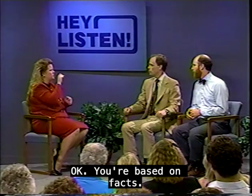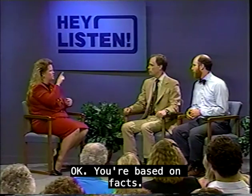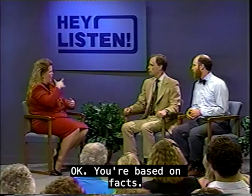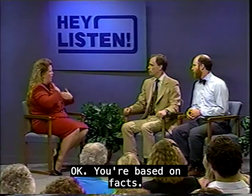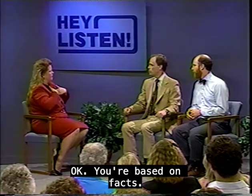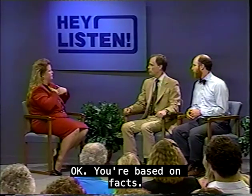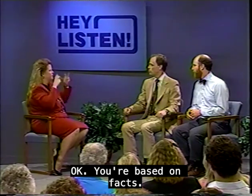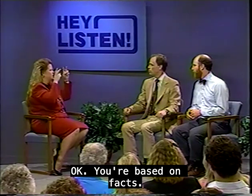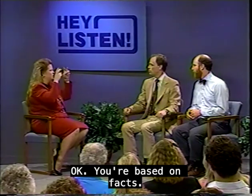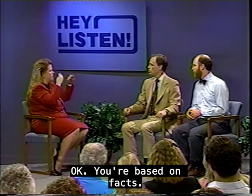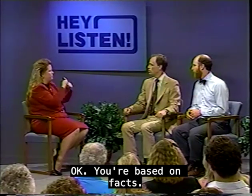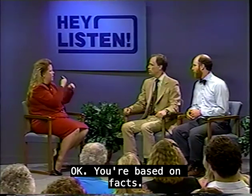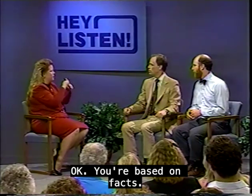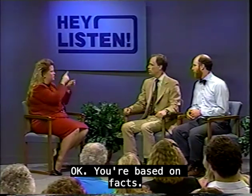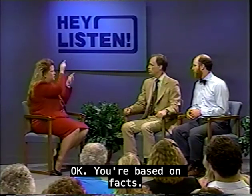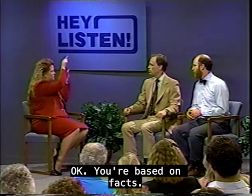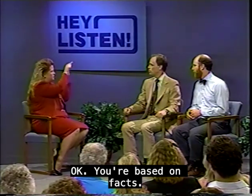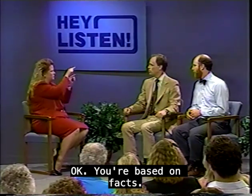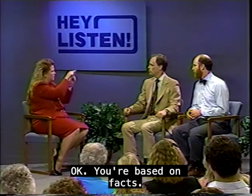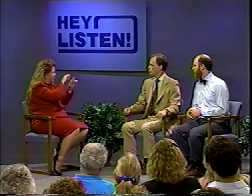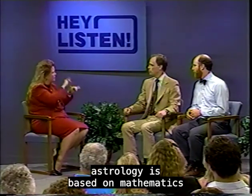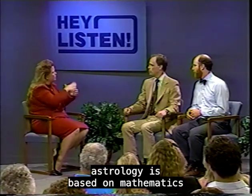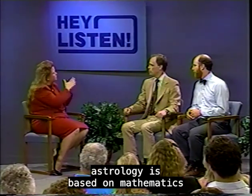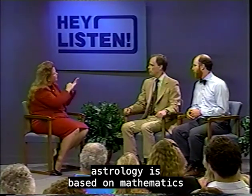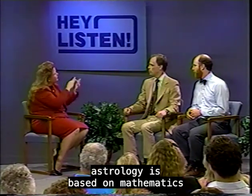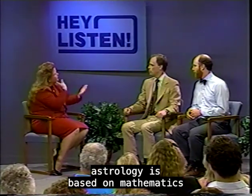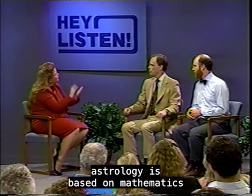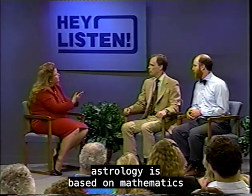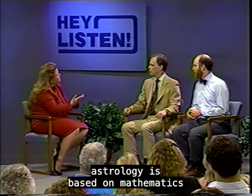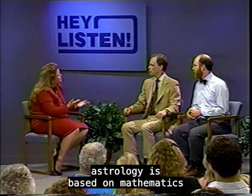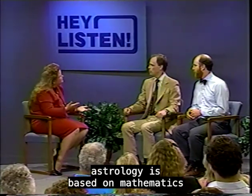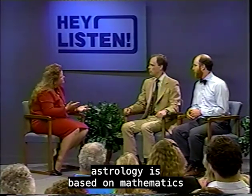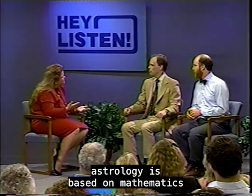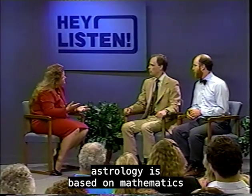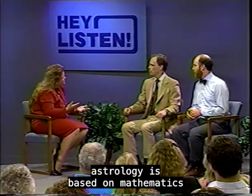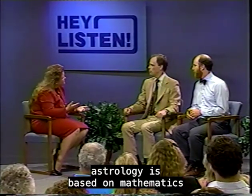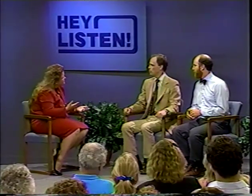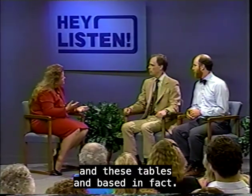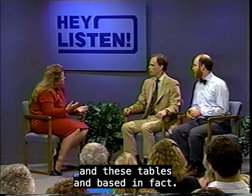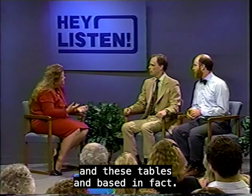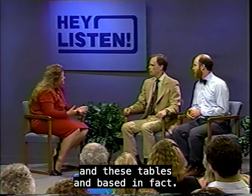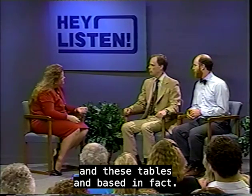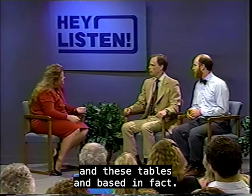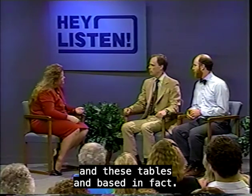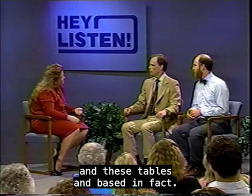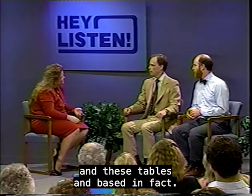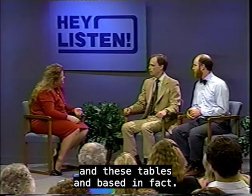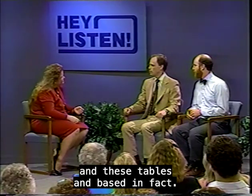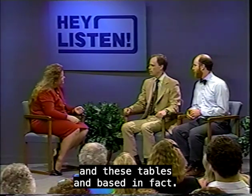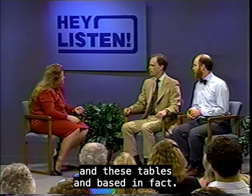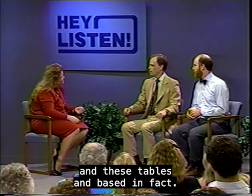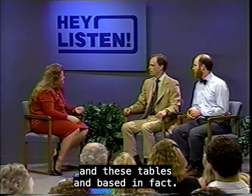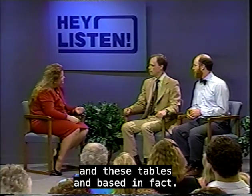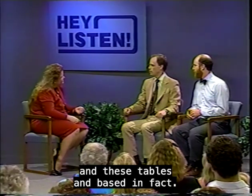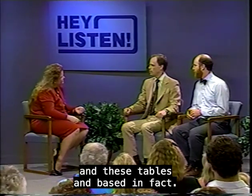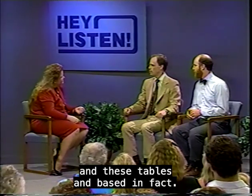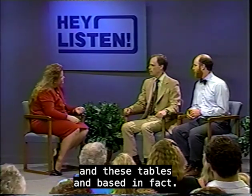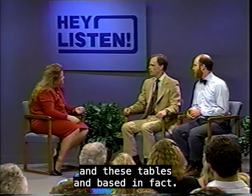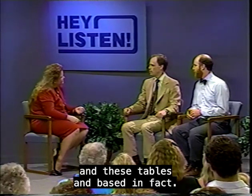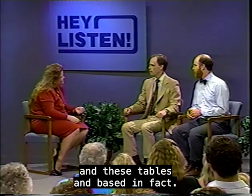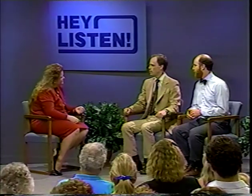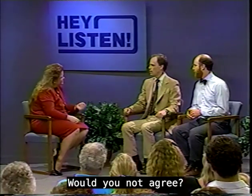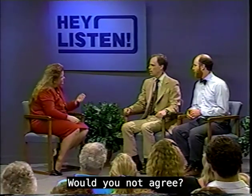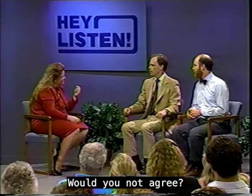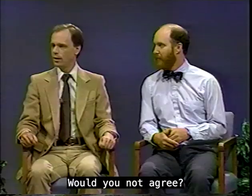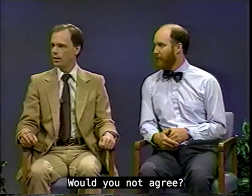Okay, you're based on facts. You know, astrology is based on mathematics and these tables and based